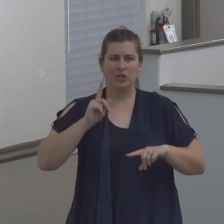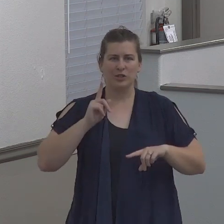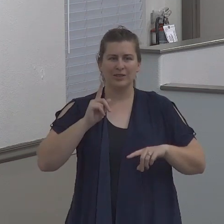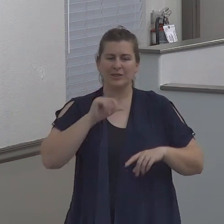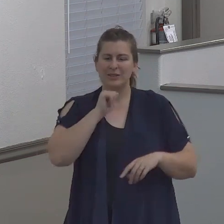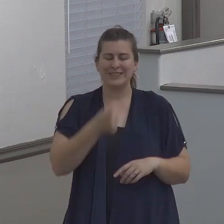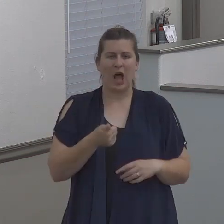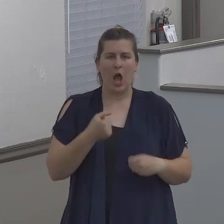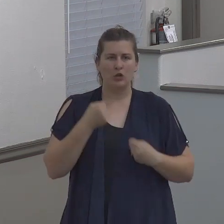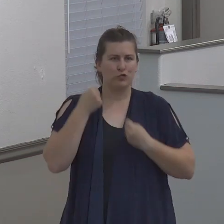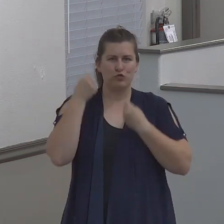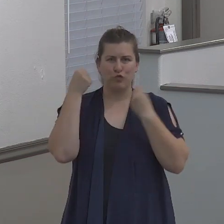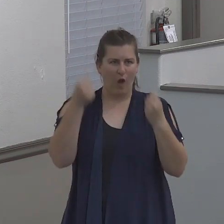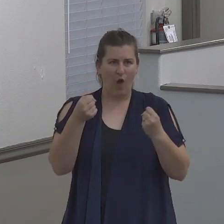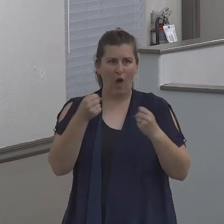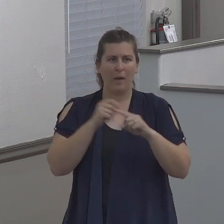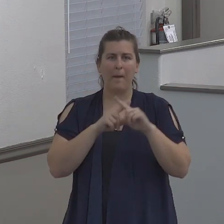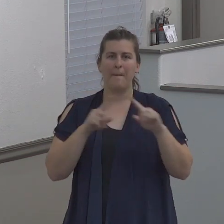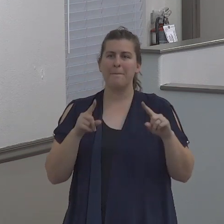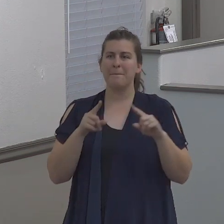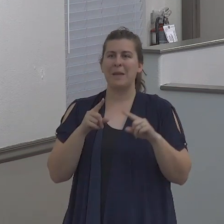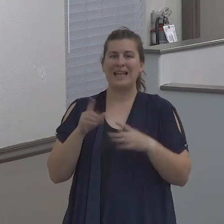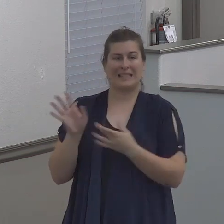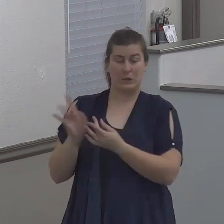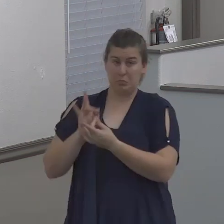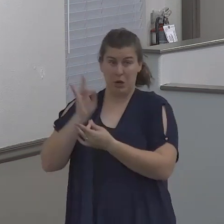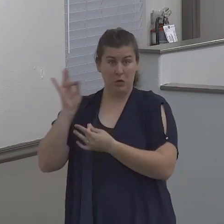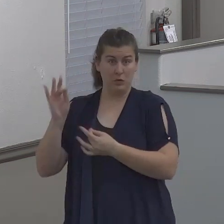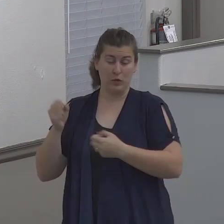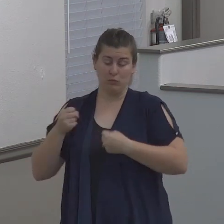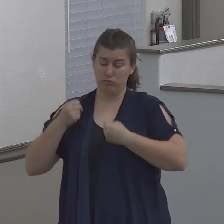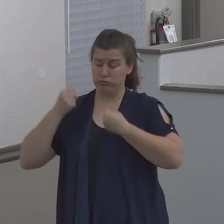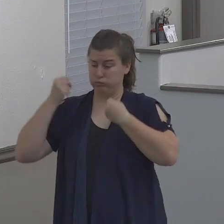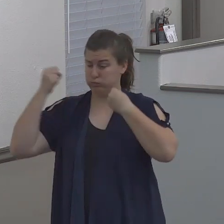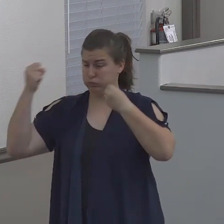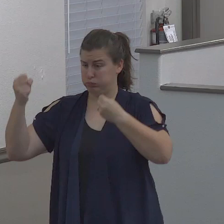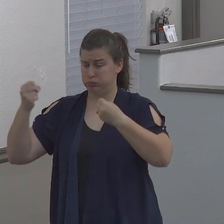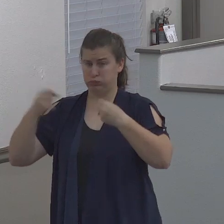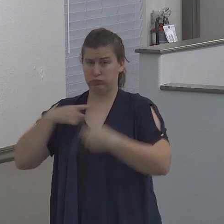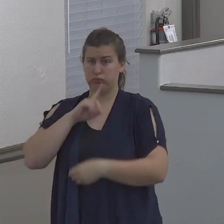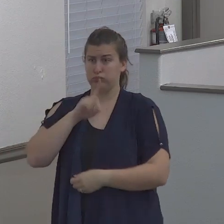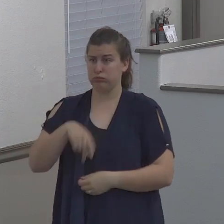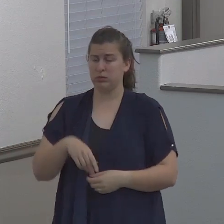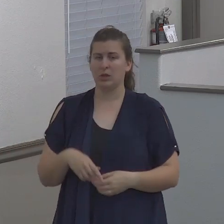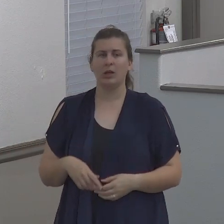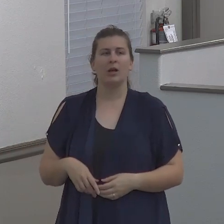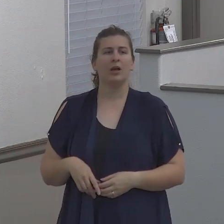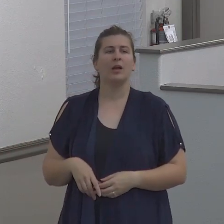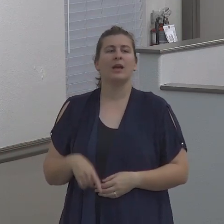of the world, he was a spiritual weightlifter.